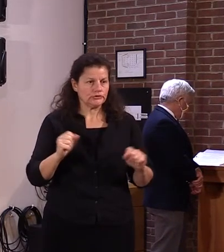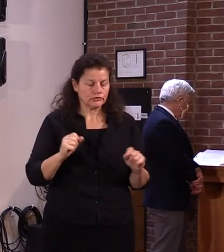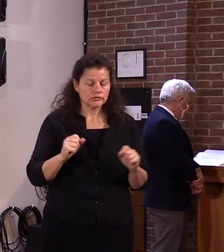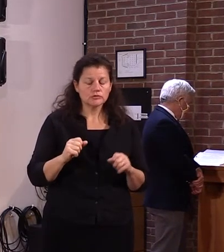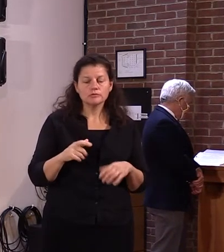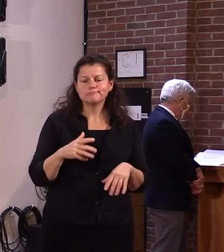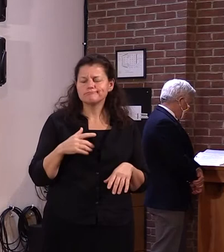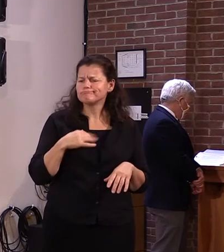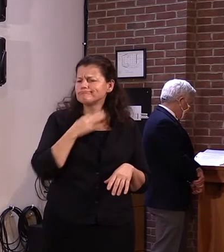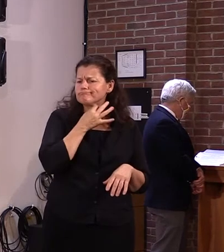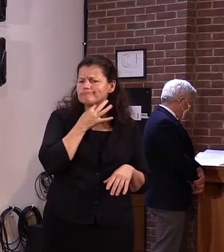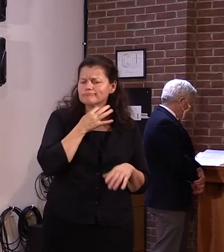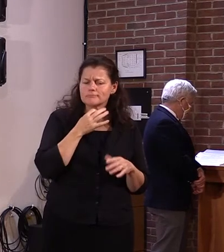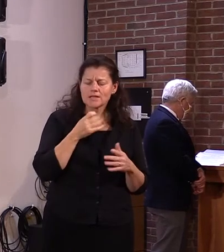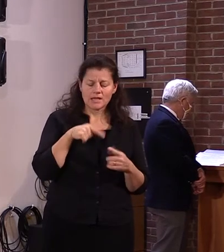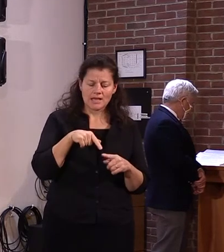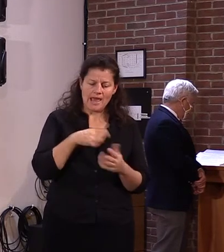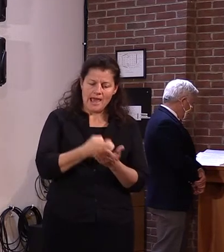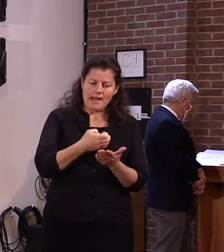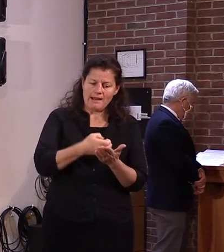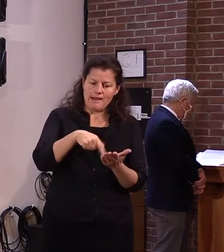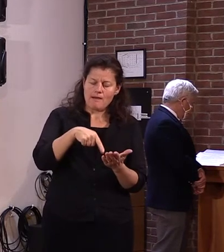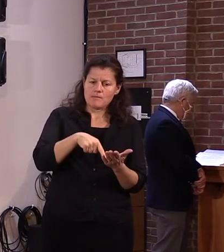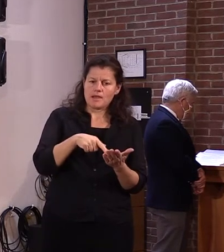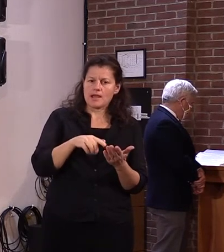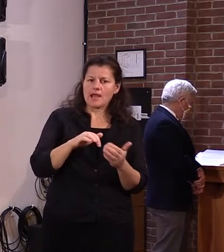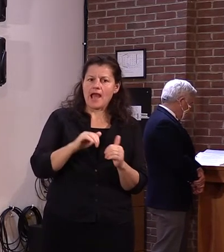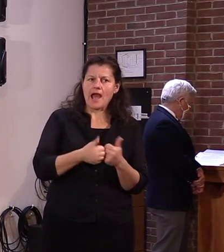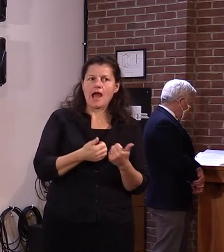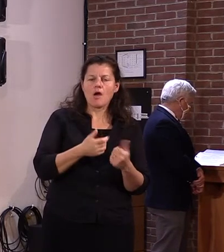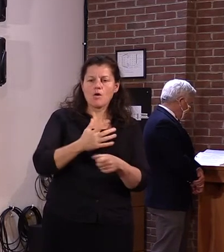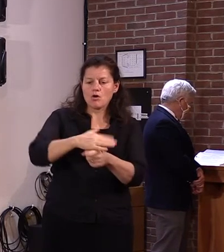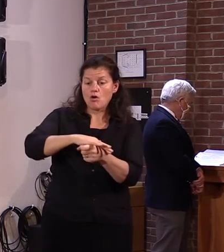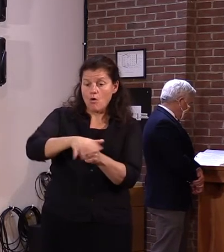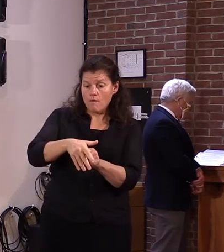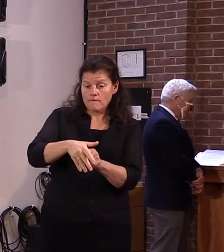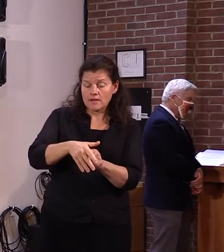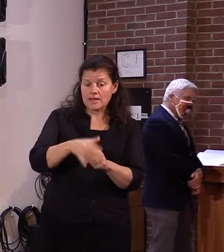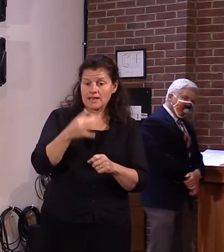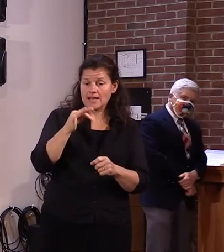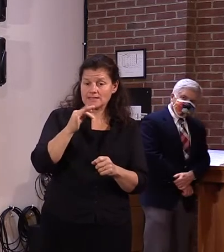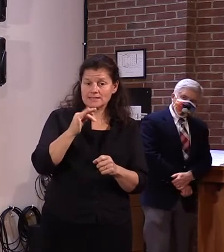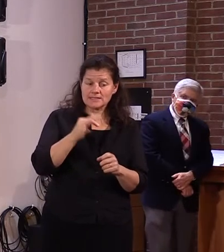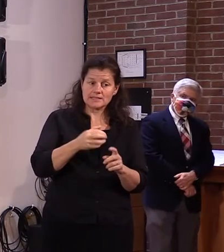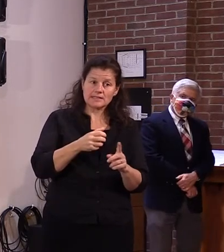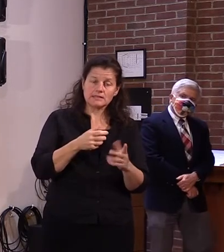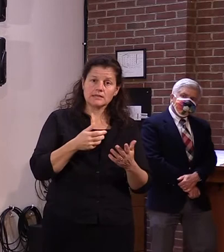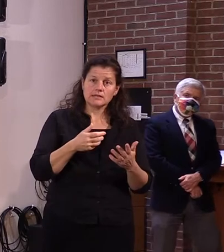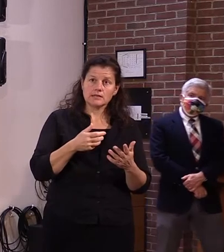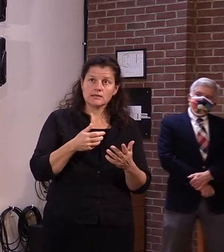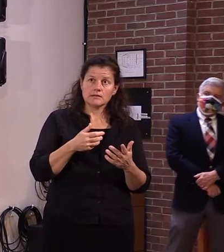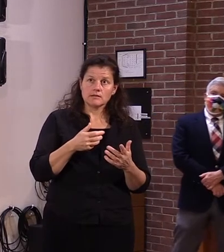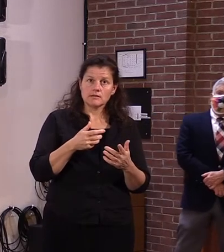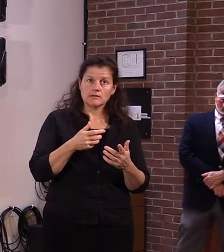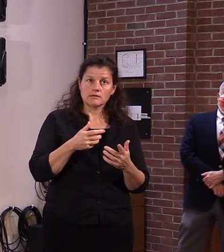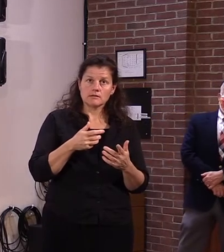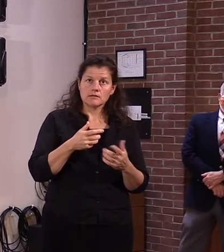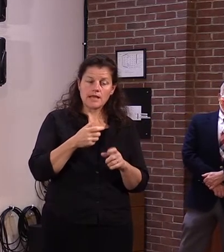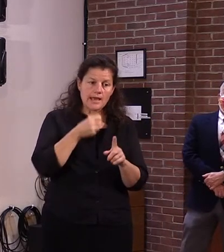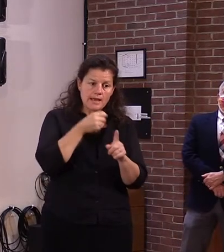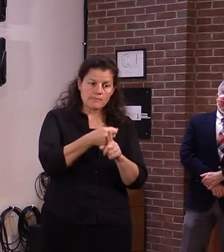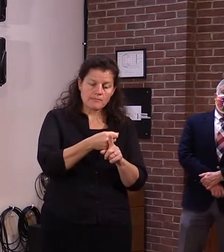Economically, how has COVID-19 impacted the ability to travel, in and out of